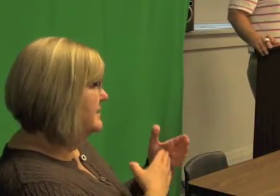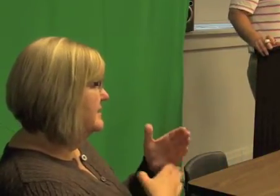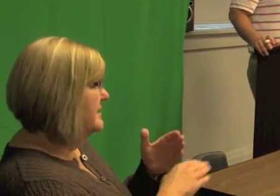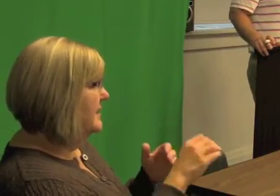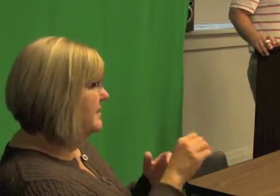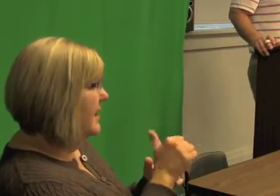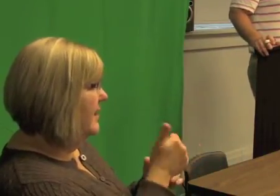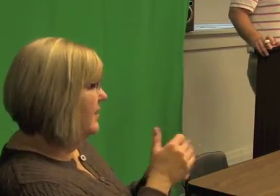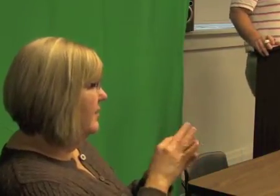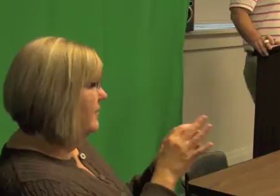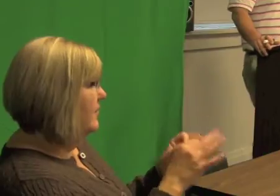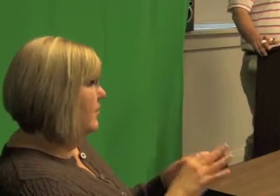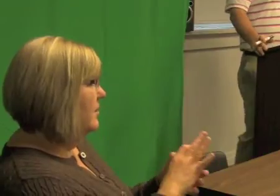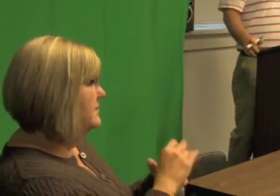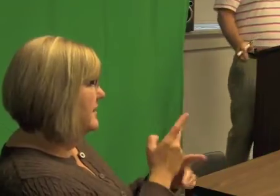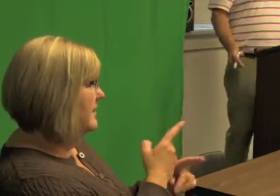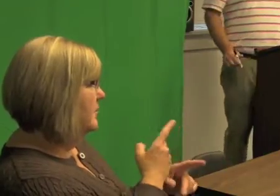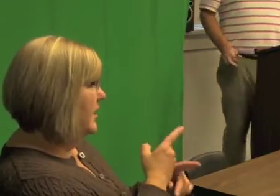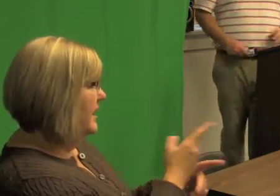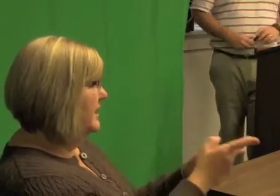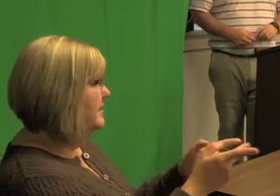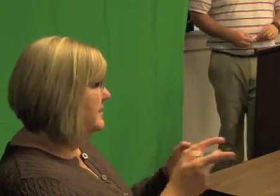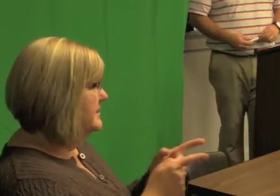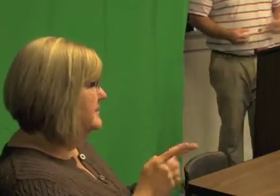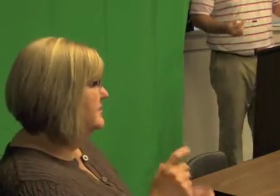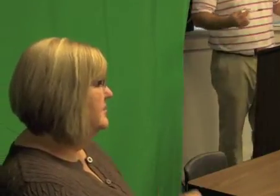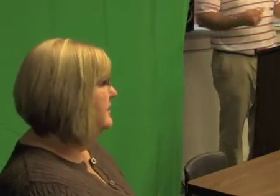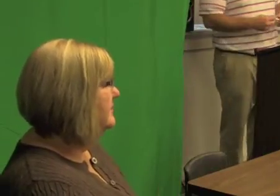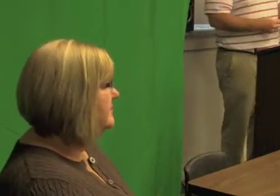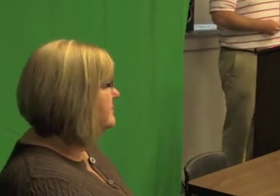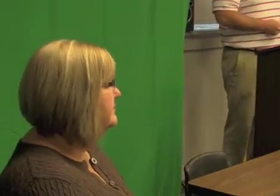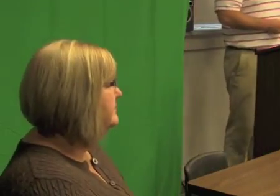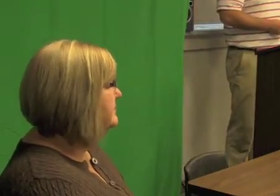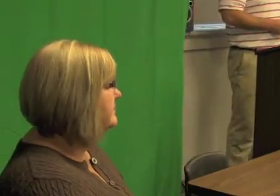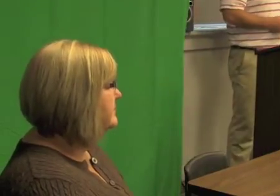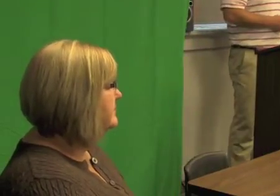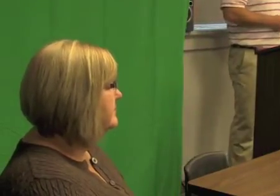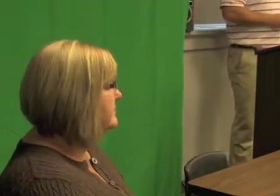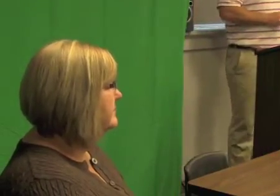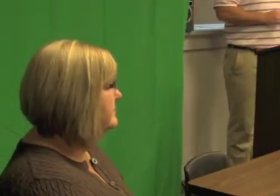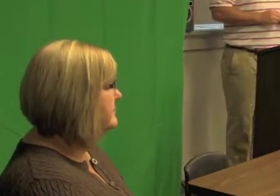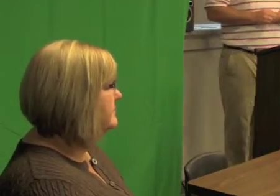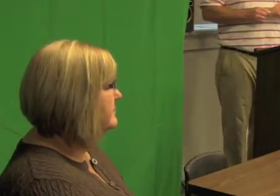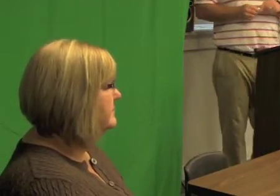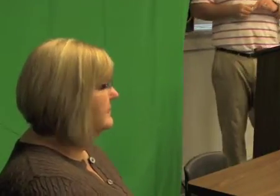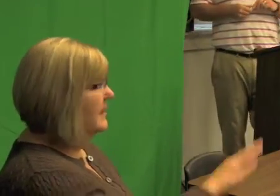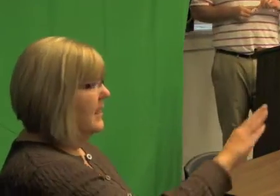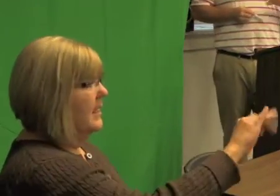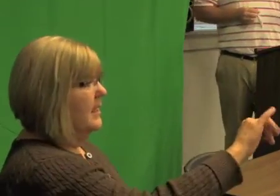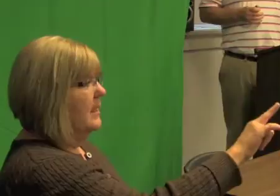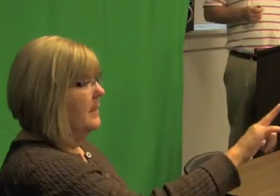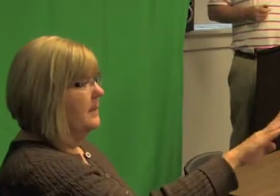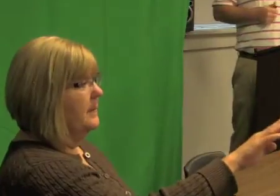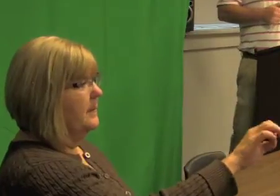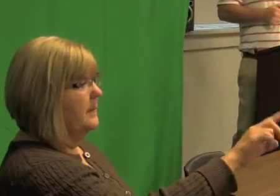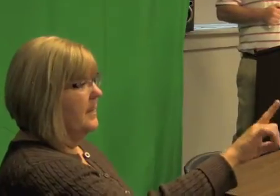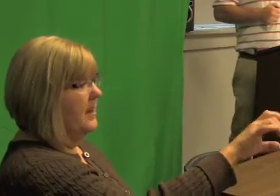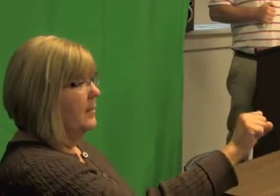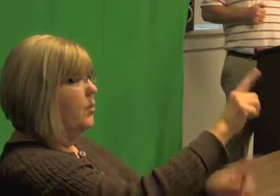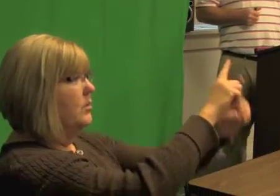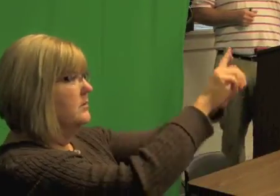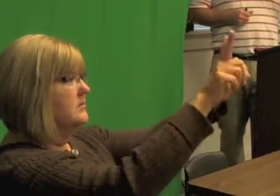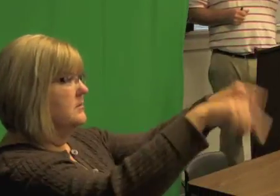of product positioning. Various forms. I've already said them. Billboards. Like, how they position the